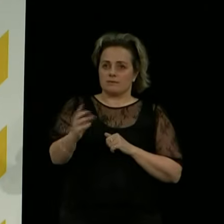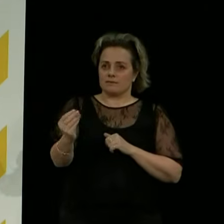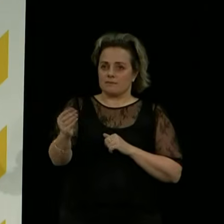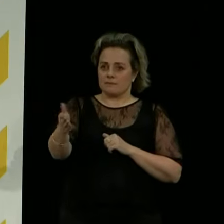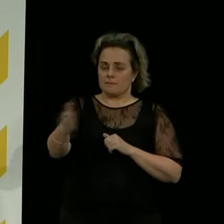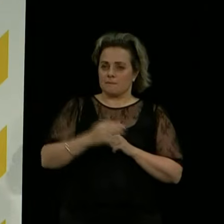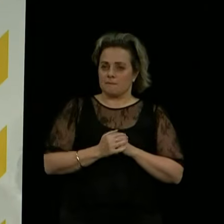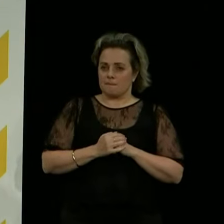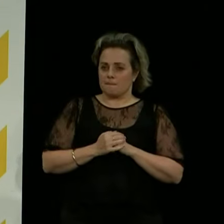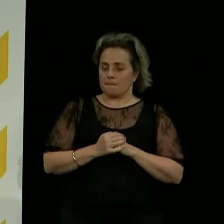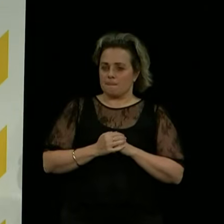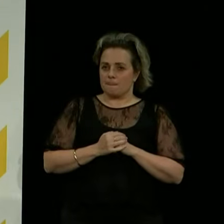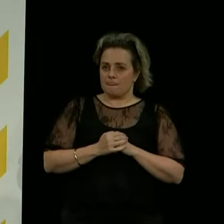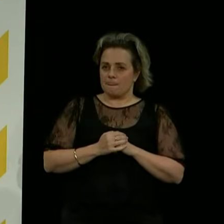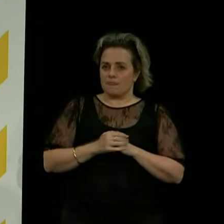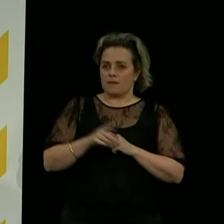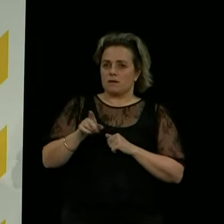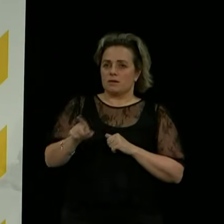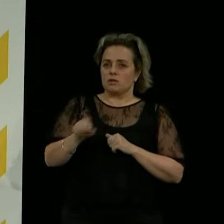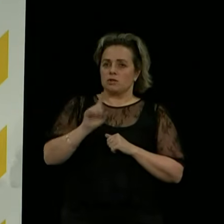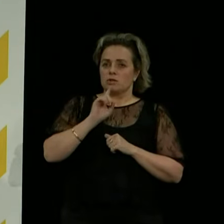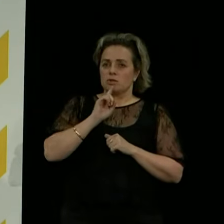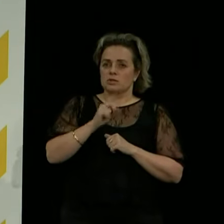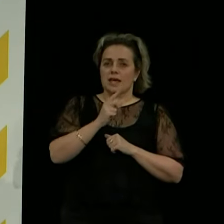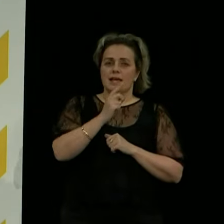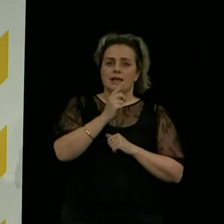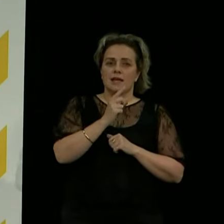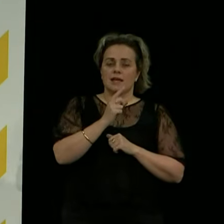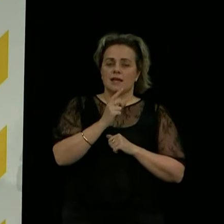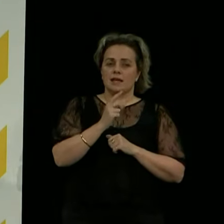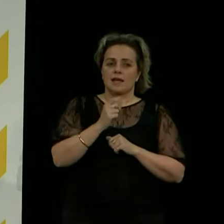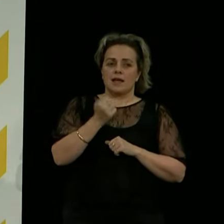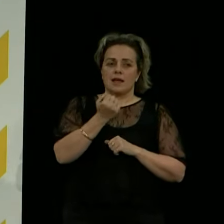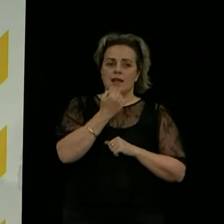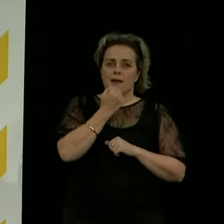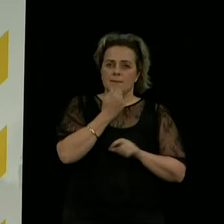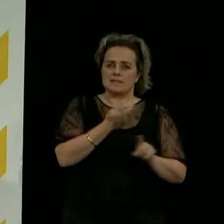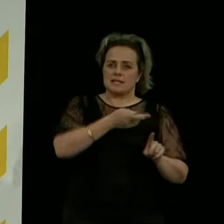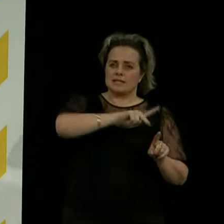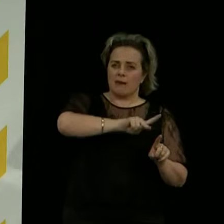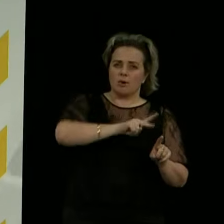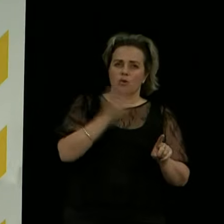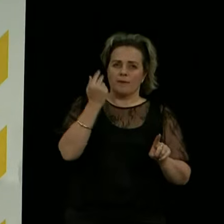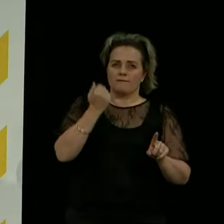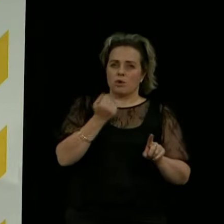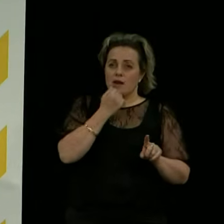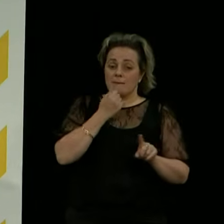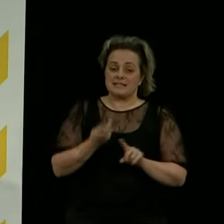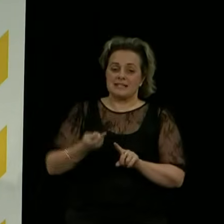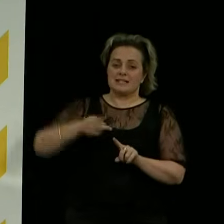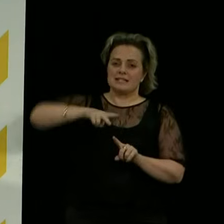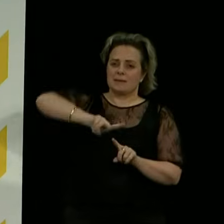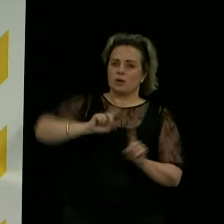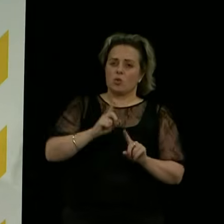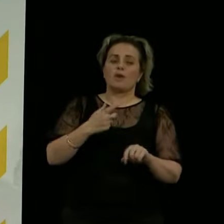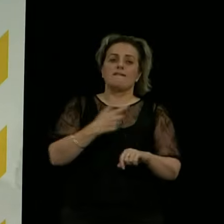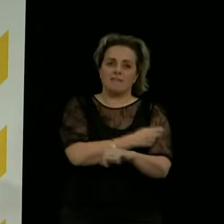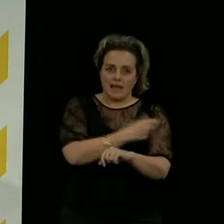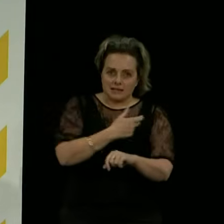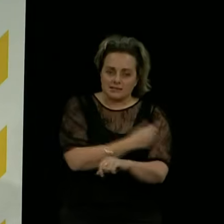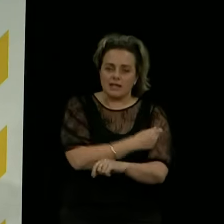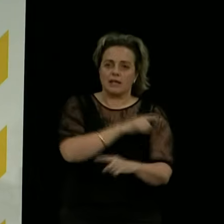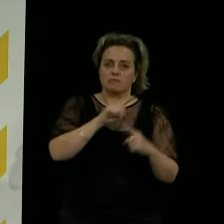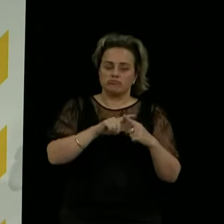talking about doubling. You're talking about 84%, 52%, and talking about the fact that that's been a doubling of vaccination rates